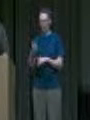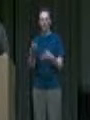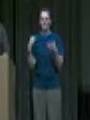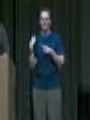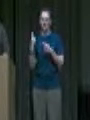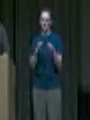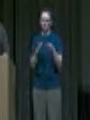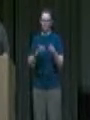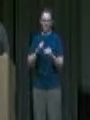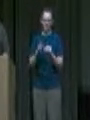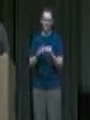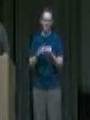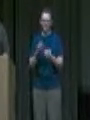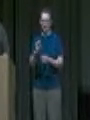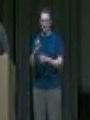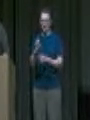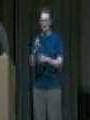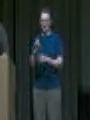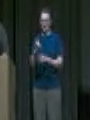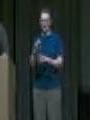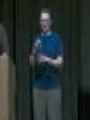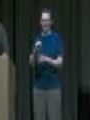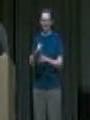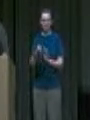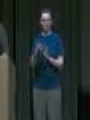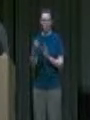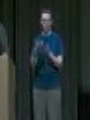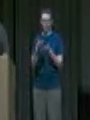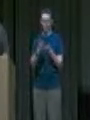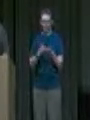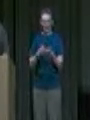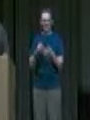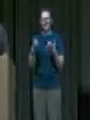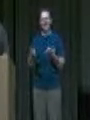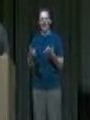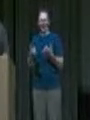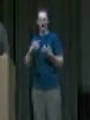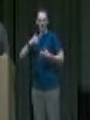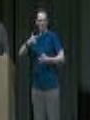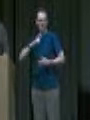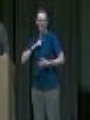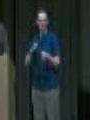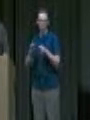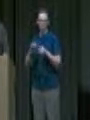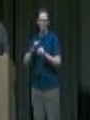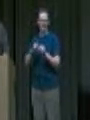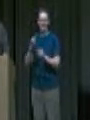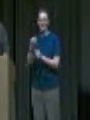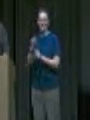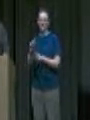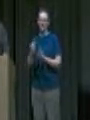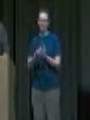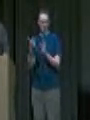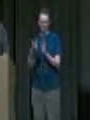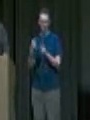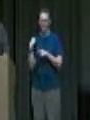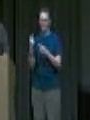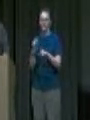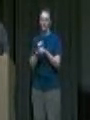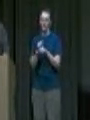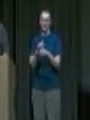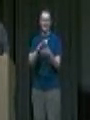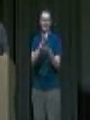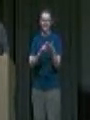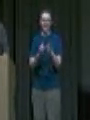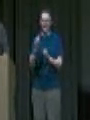sediment removal portion of the project, but tonight I'm here to give you an update on the dam removal. We have been working on the design of the dam